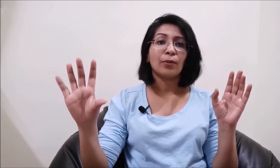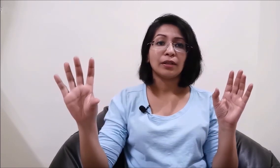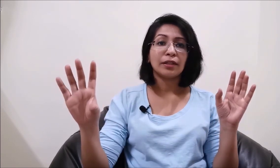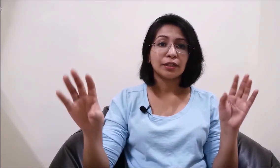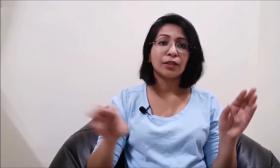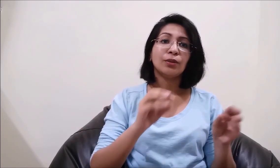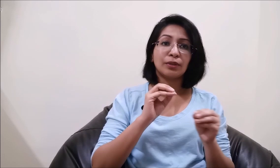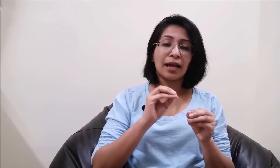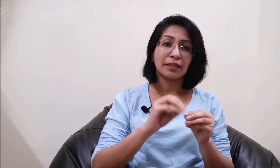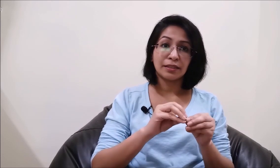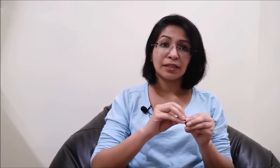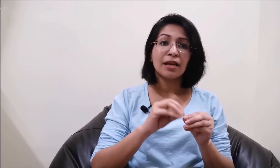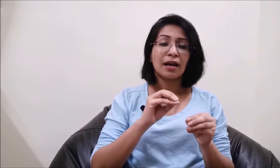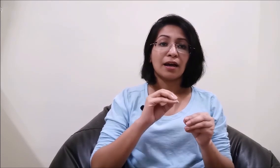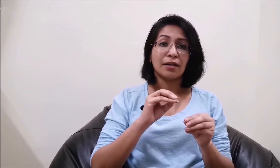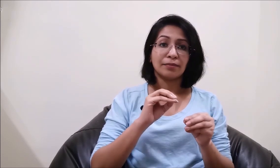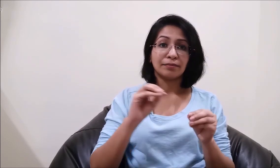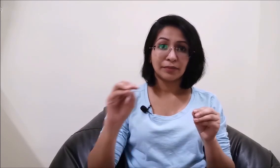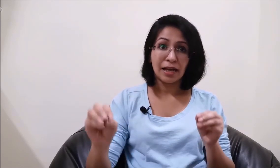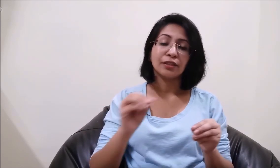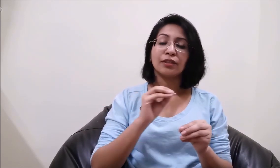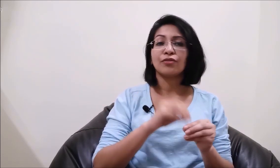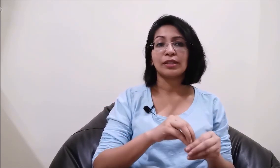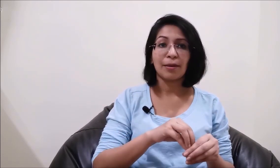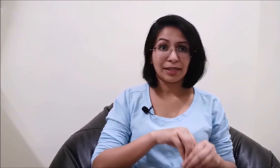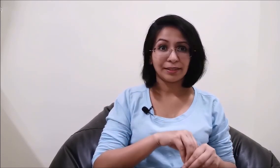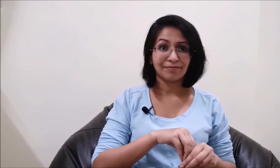will include the answer for the comment